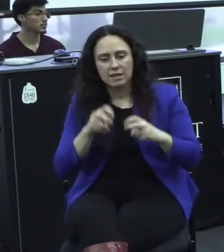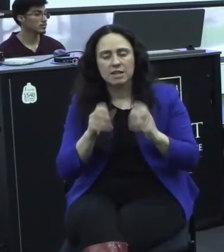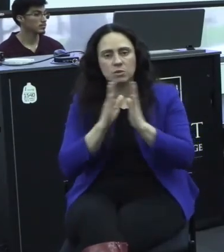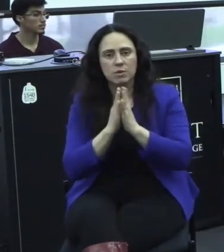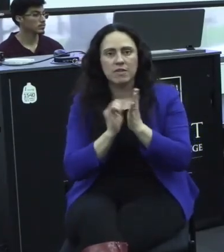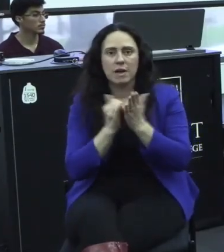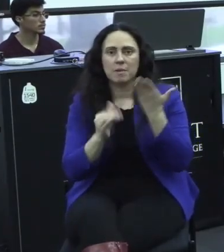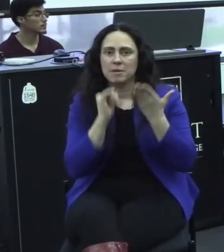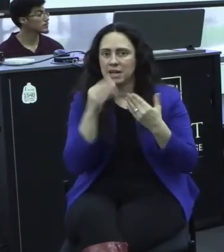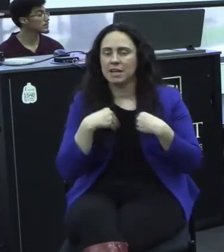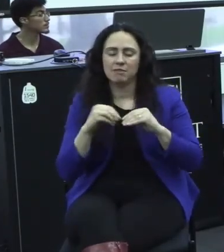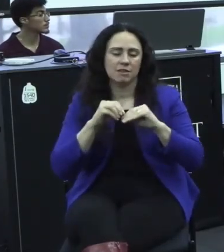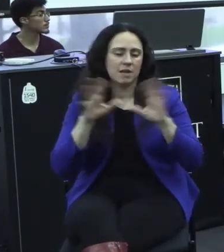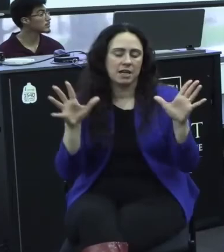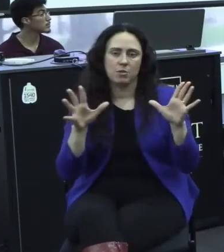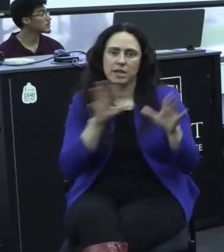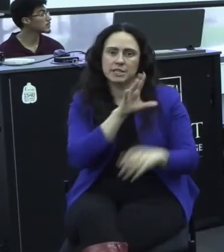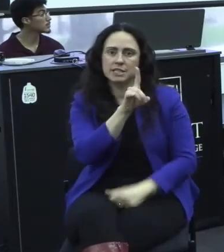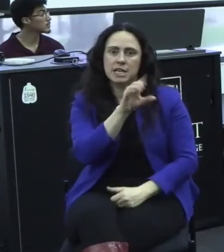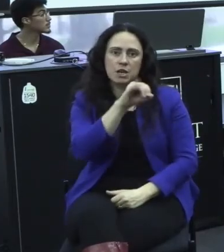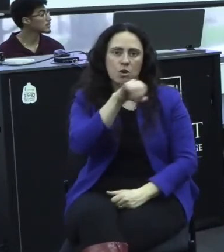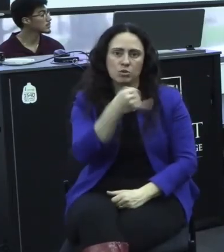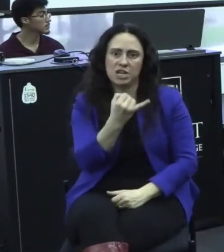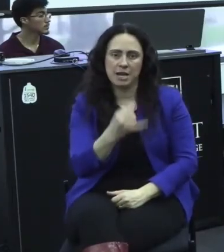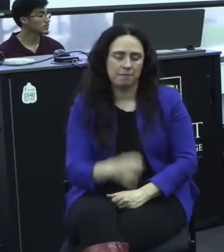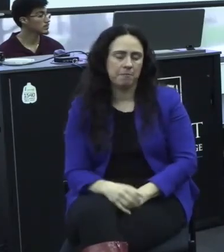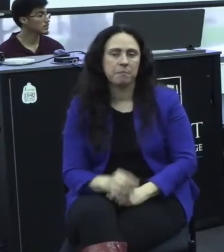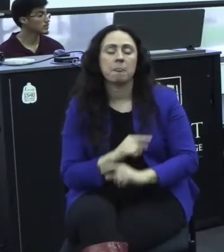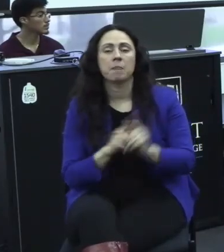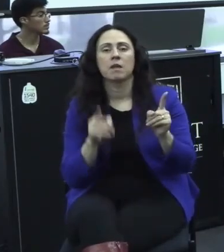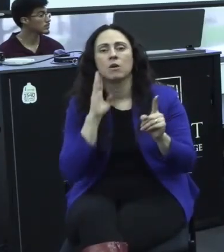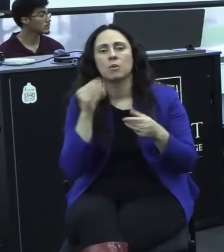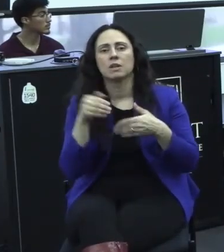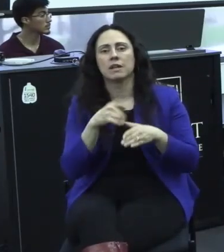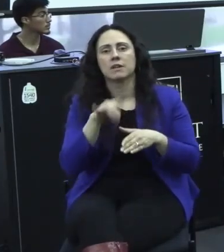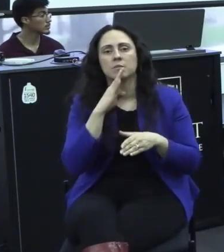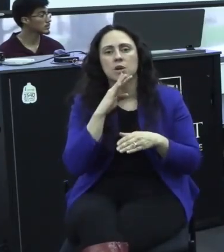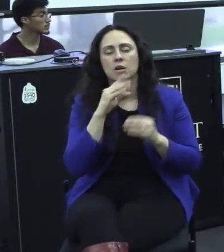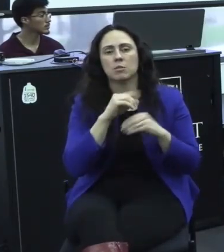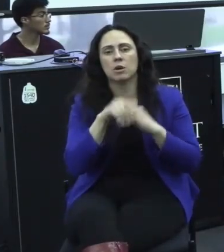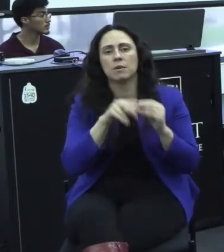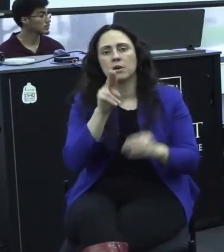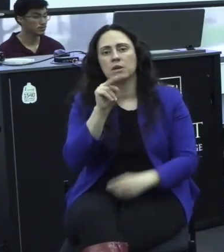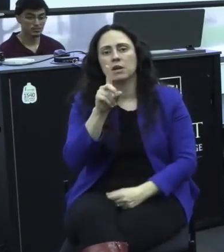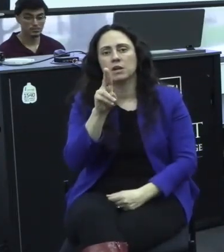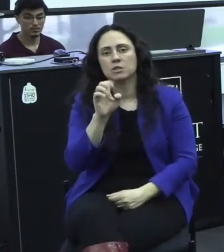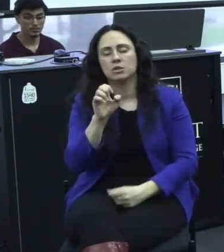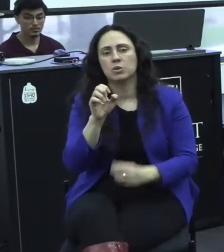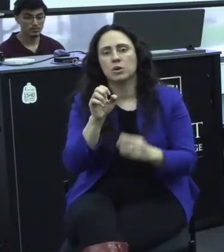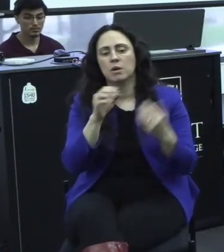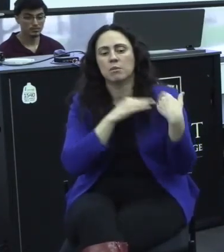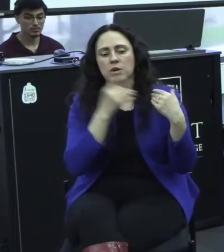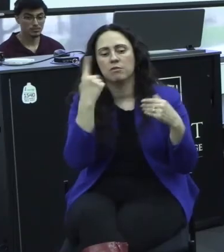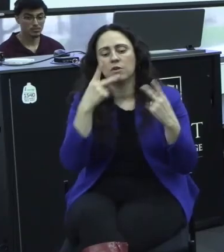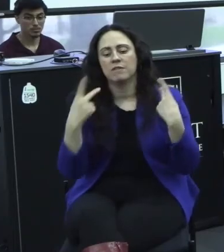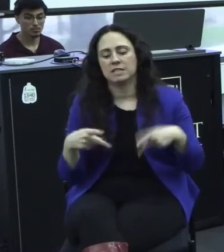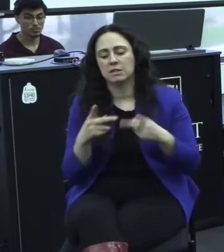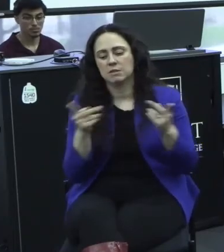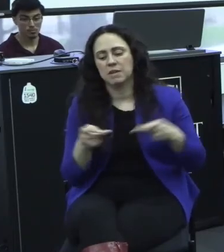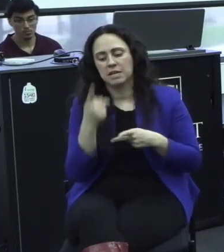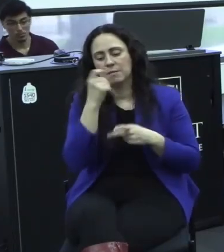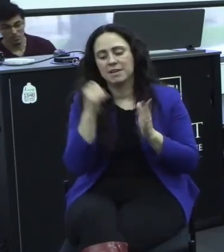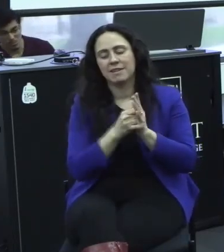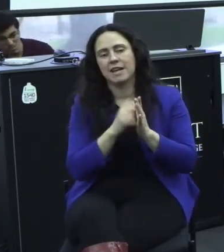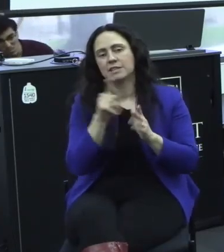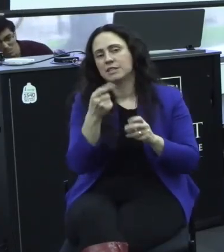white DOJ case on. But I'll let them talk a little bit more about undue burden in physical spaces, because it's